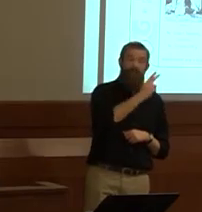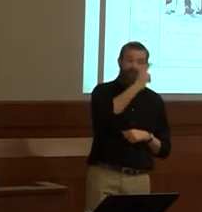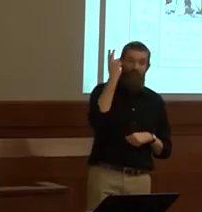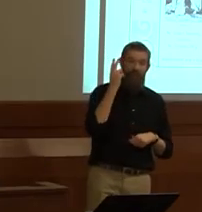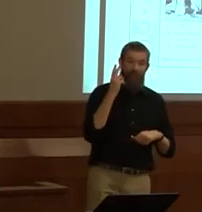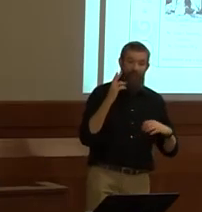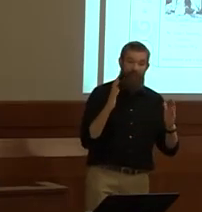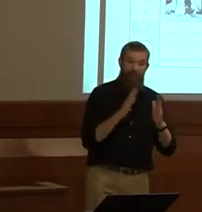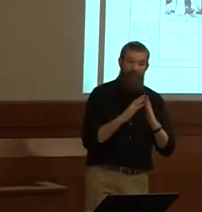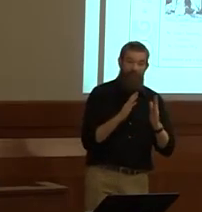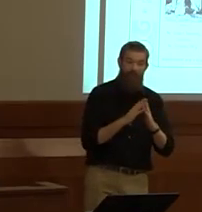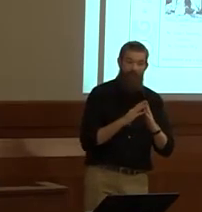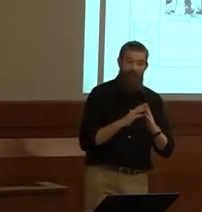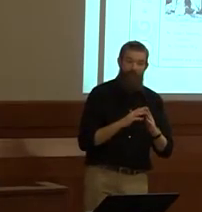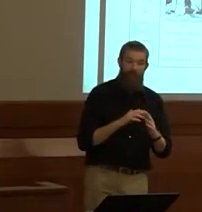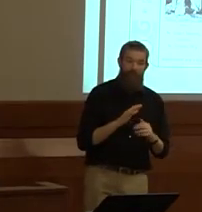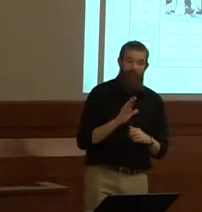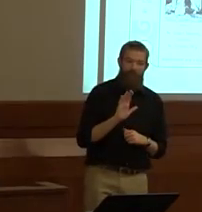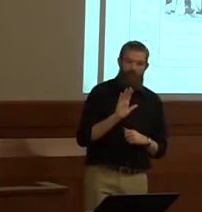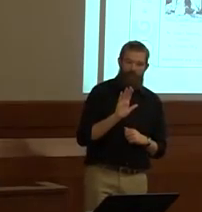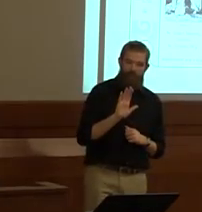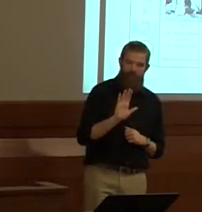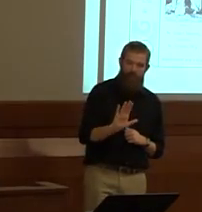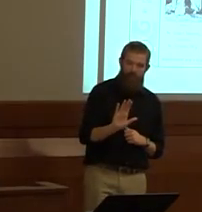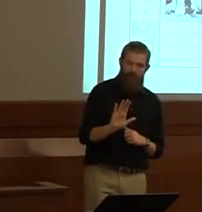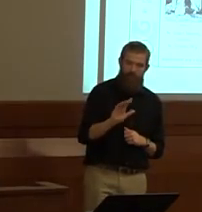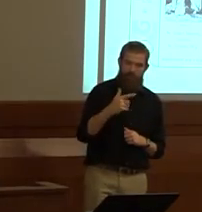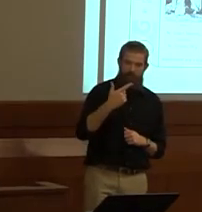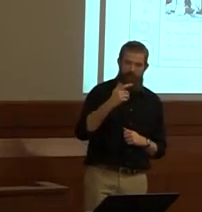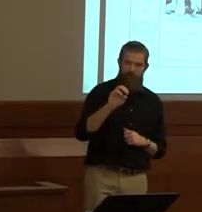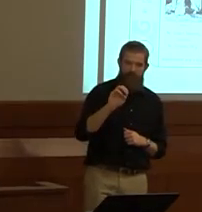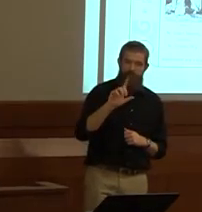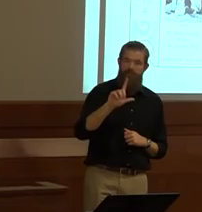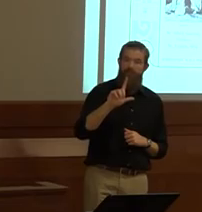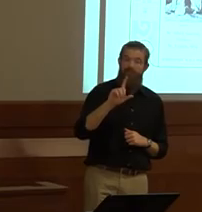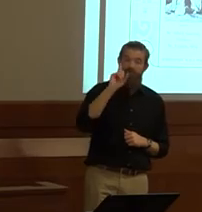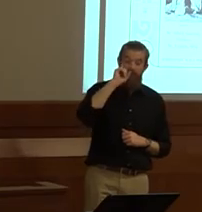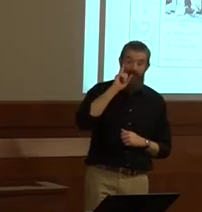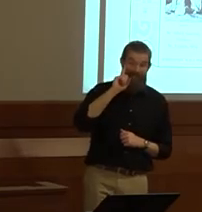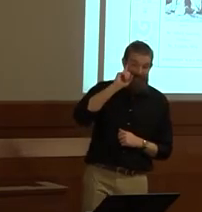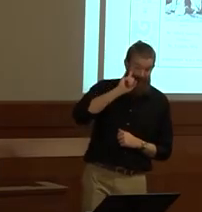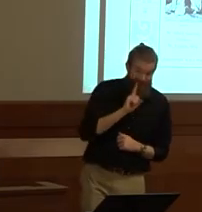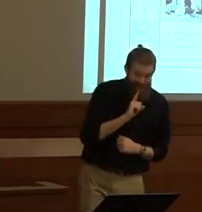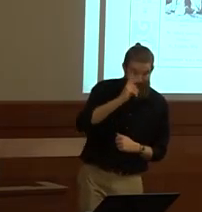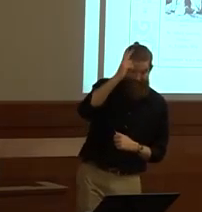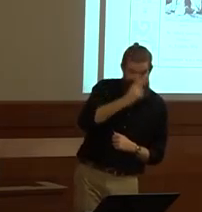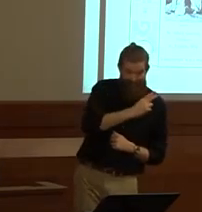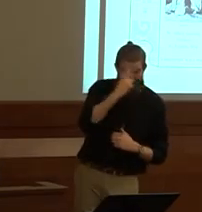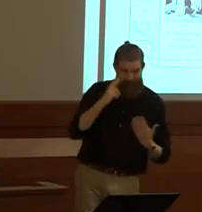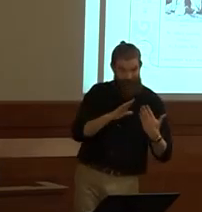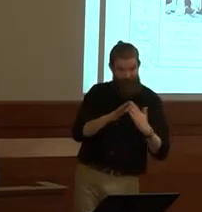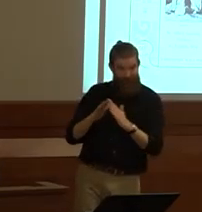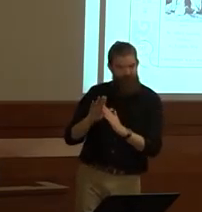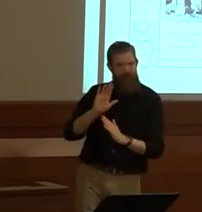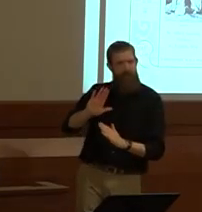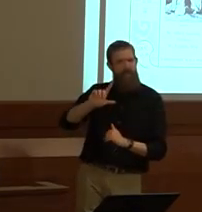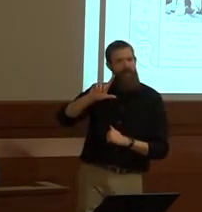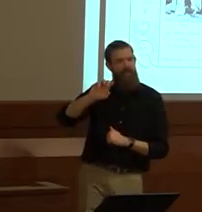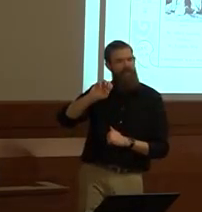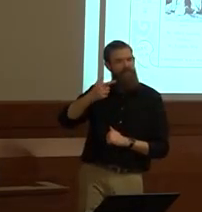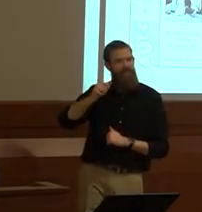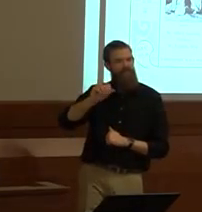whole church of today? Those folk in there, what contributions can they make? And in what are the